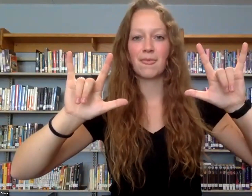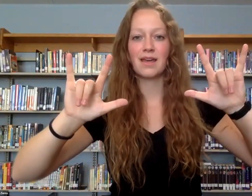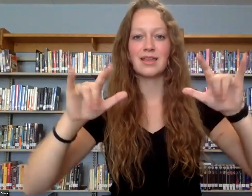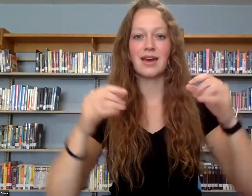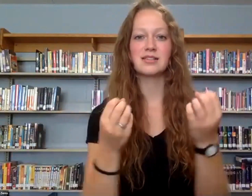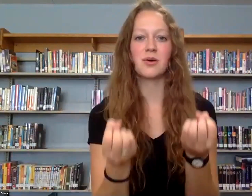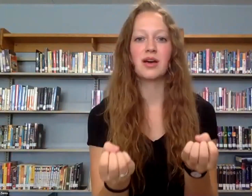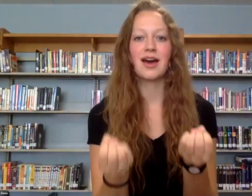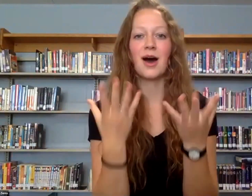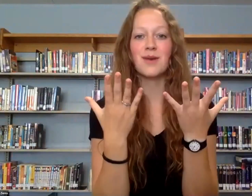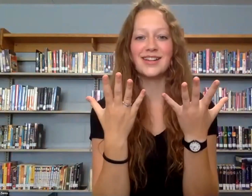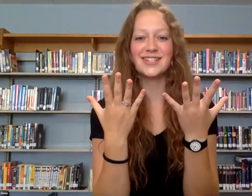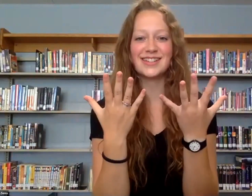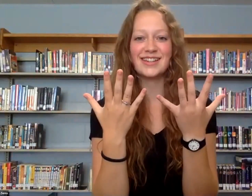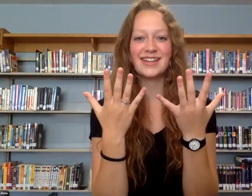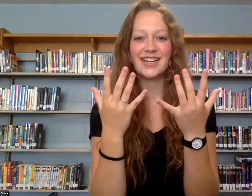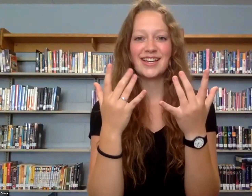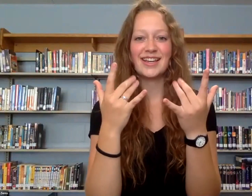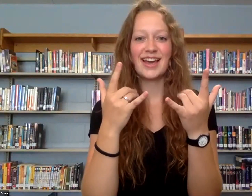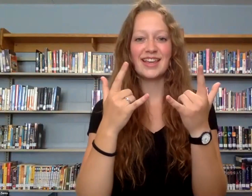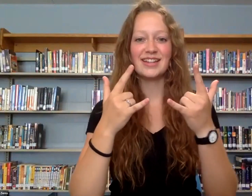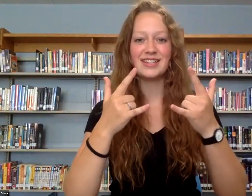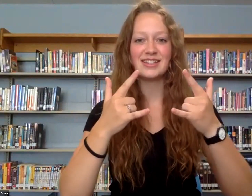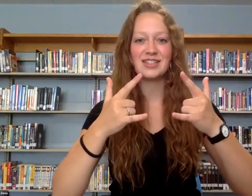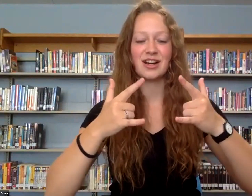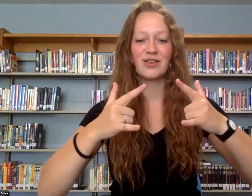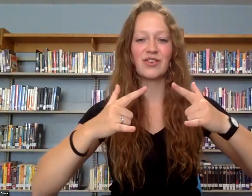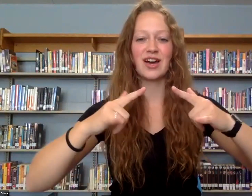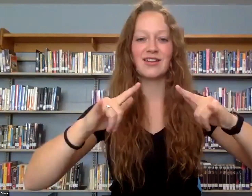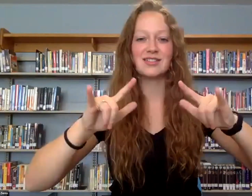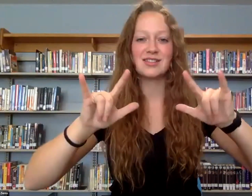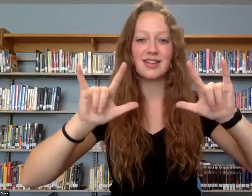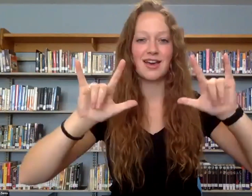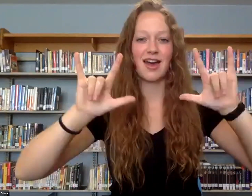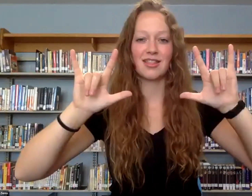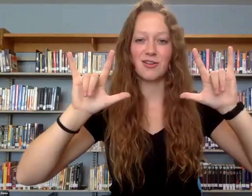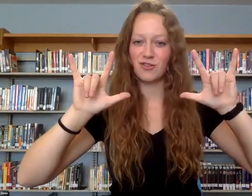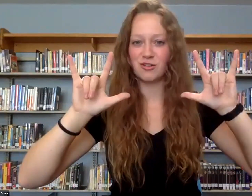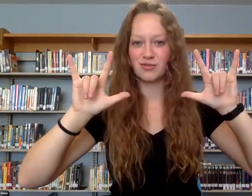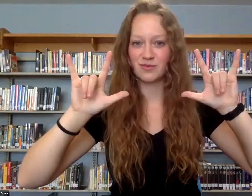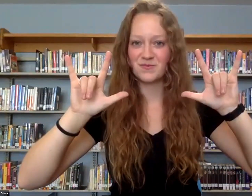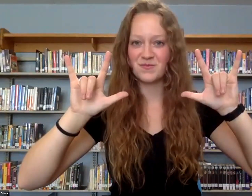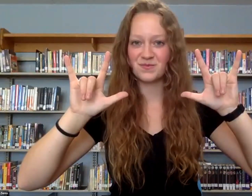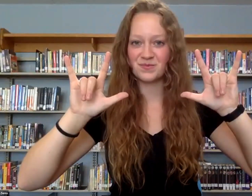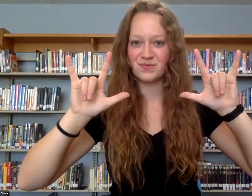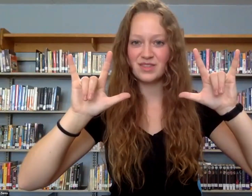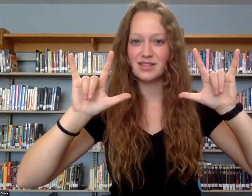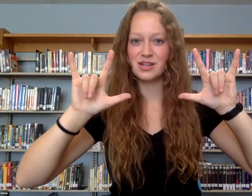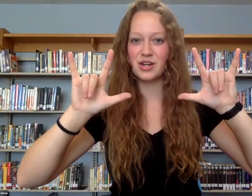Like that. So how much? And then turn them around. I love you. So your